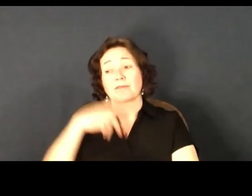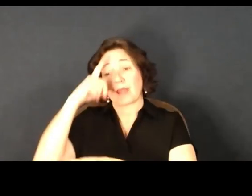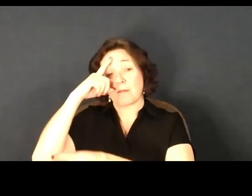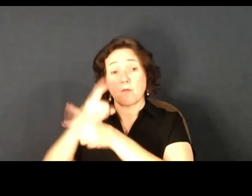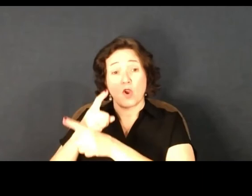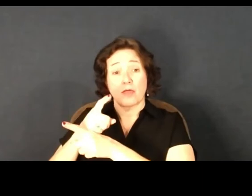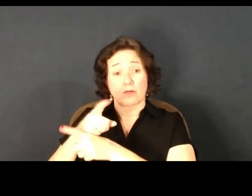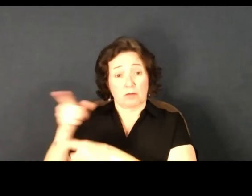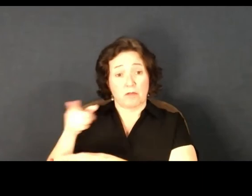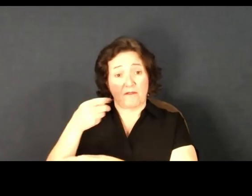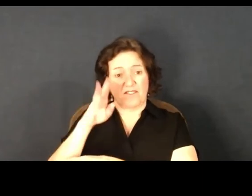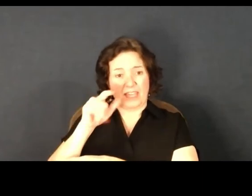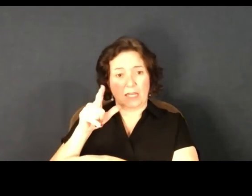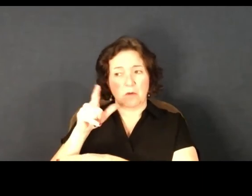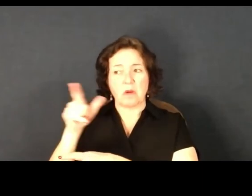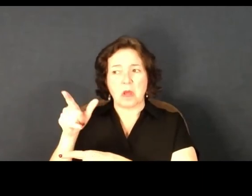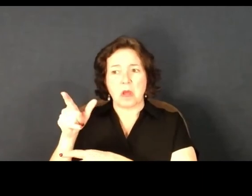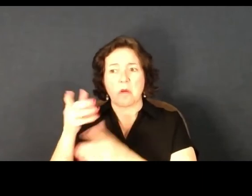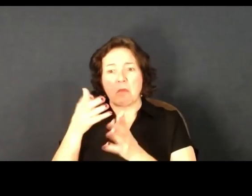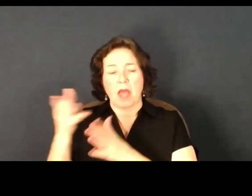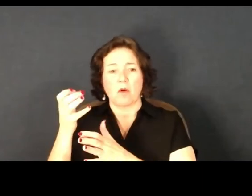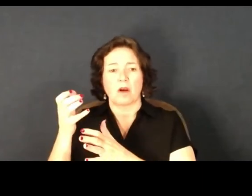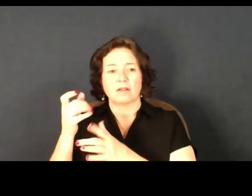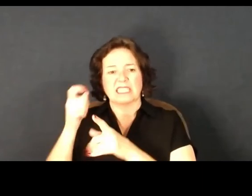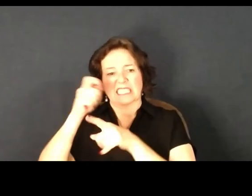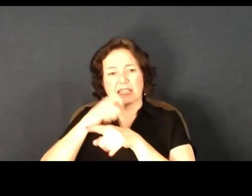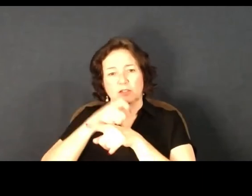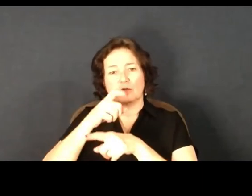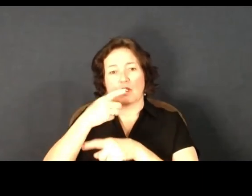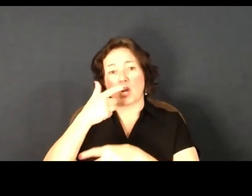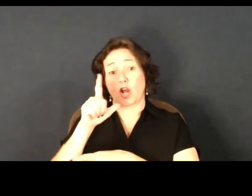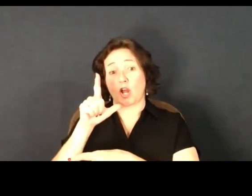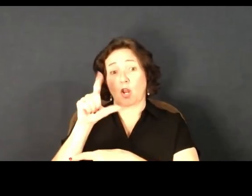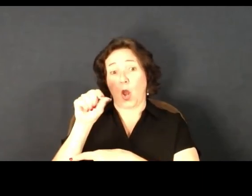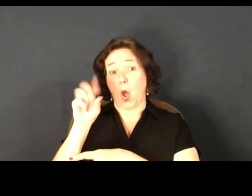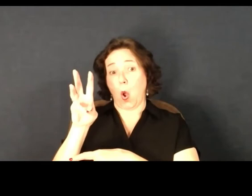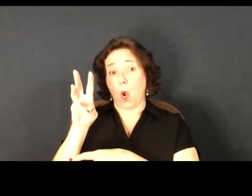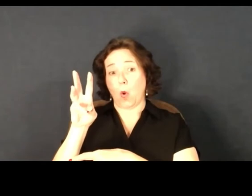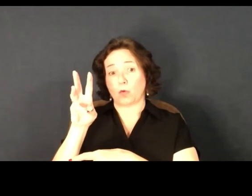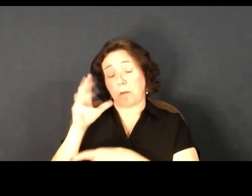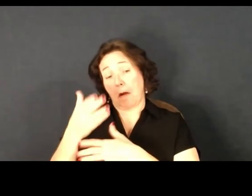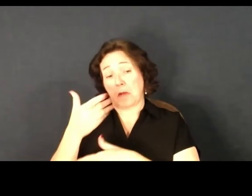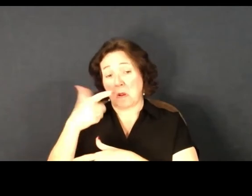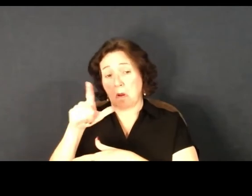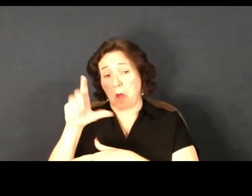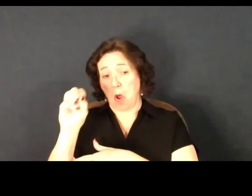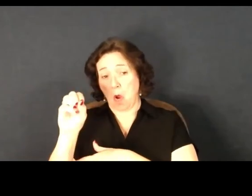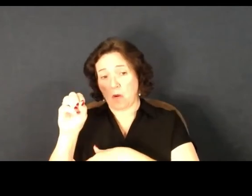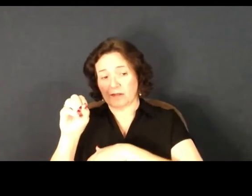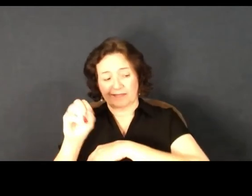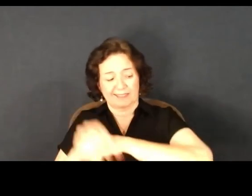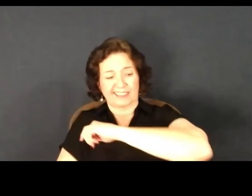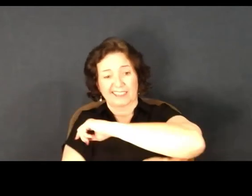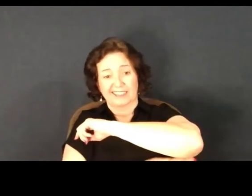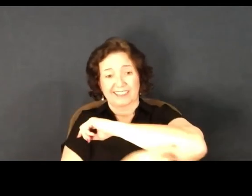tattoo GLOW onto his arm. Okay, now, friends, if I could see